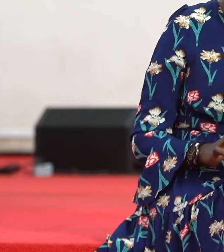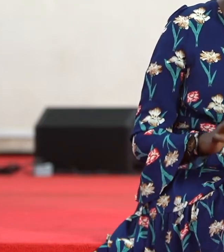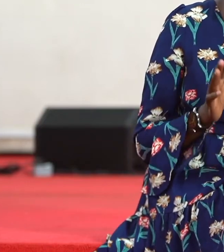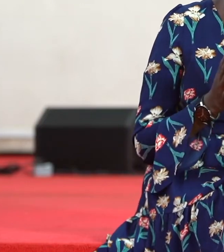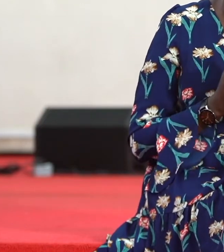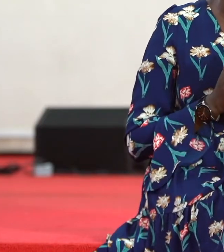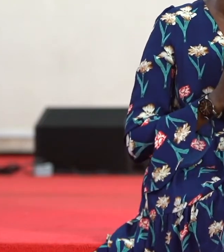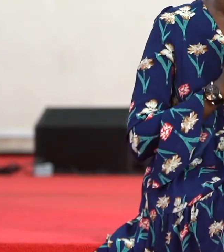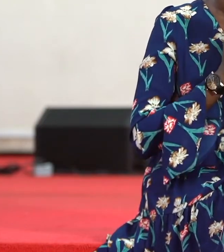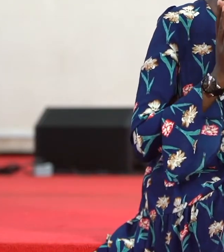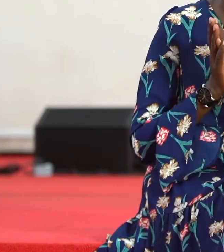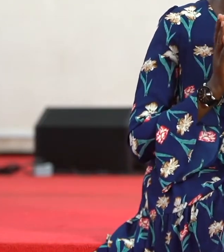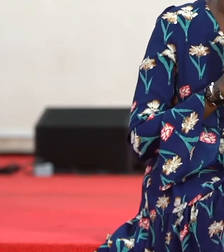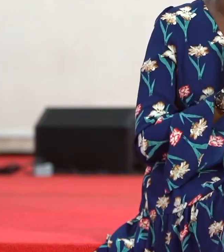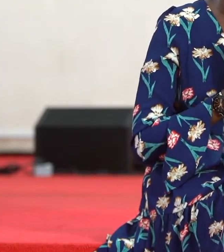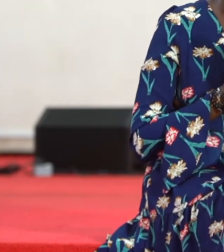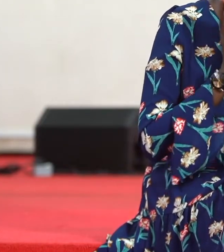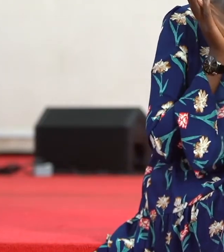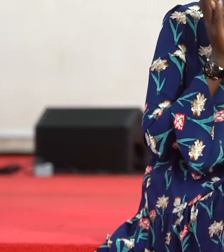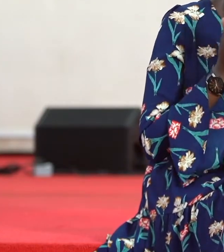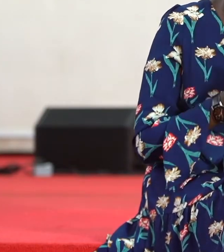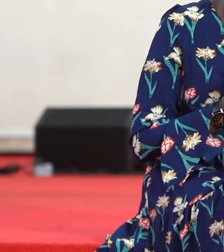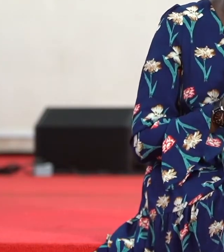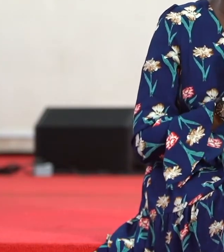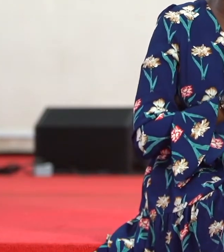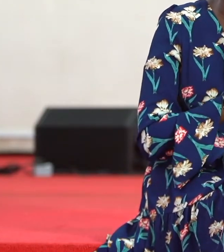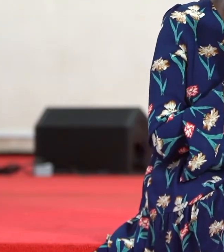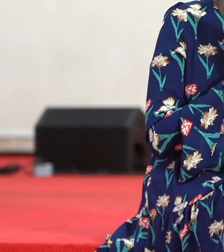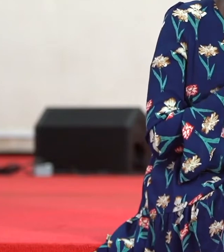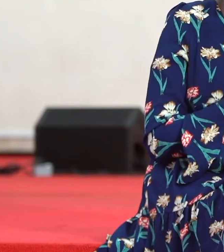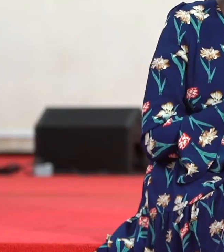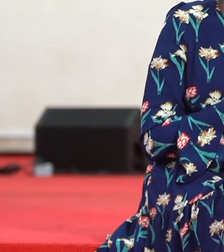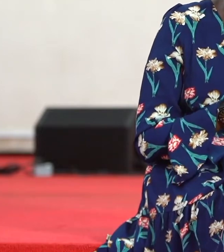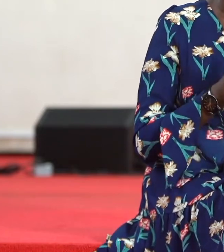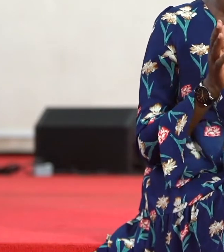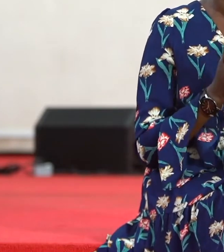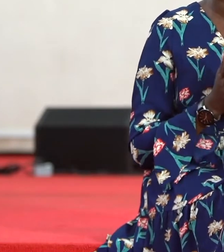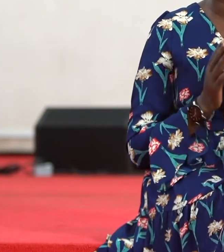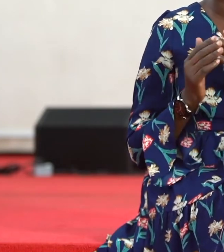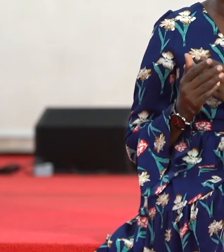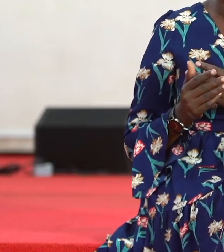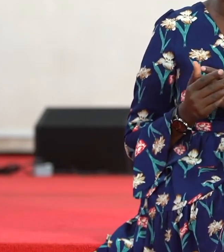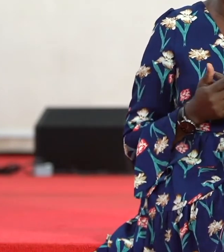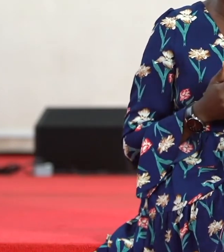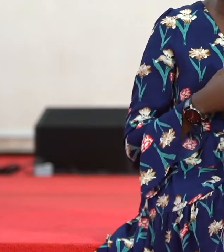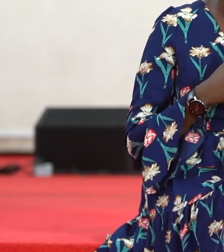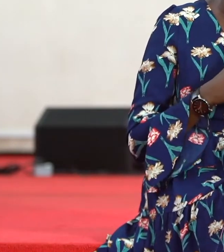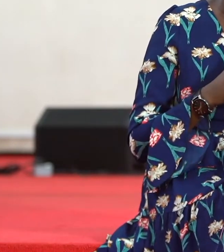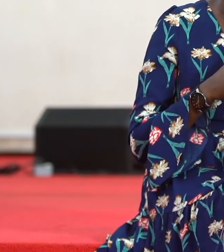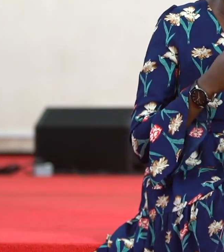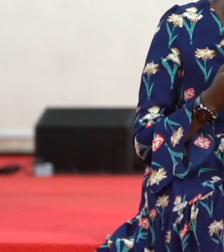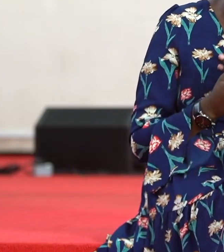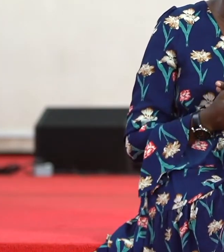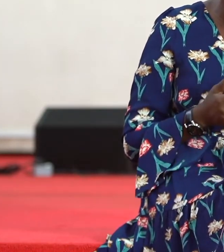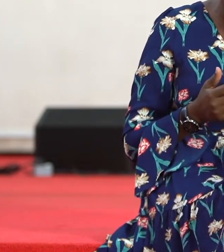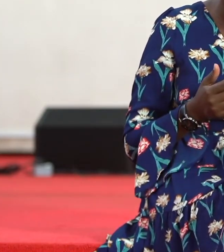then, I want us to pray. Pray for families who are affected by the coronavirus. Pray for families that are going